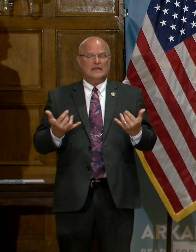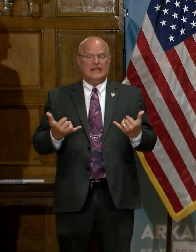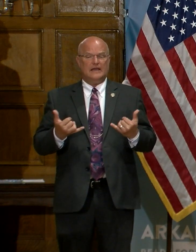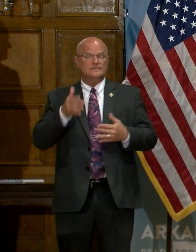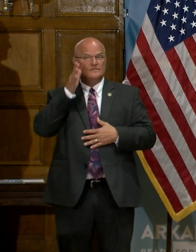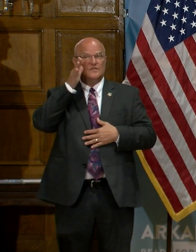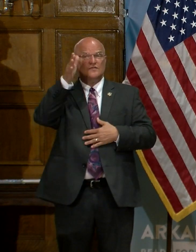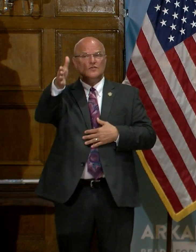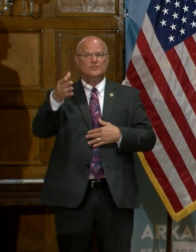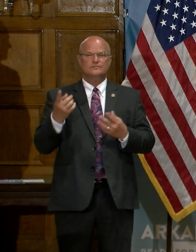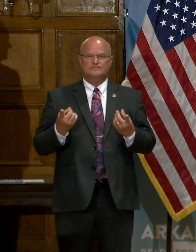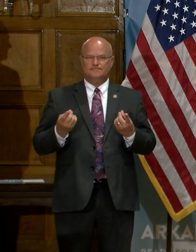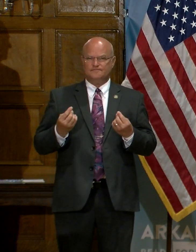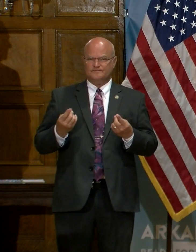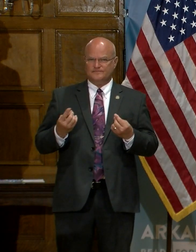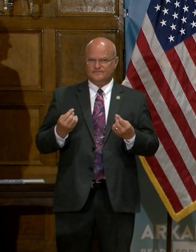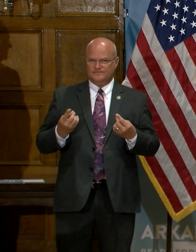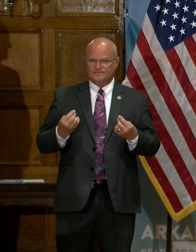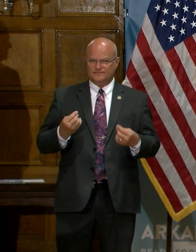going to do about it.